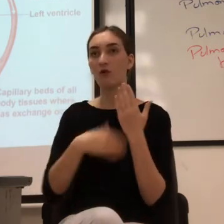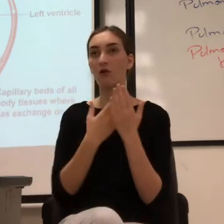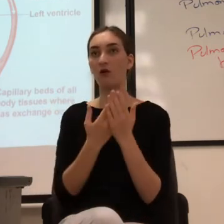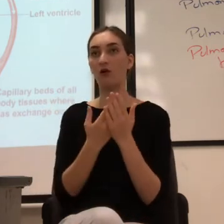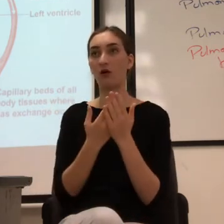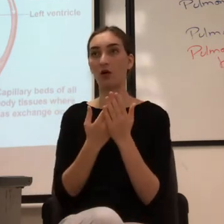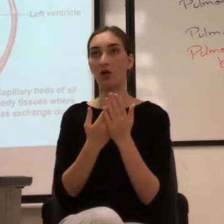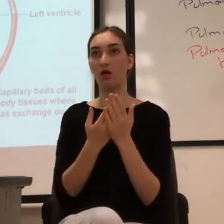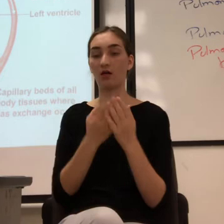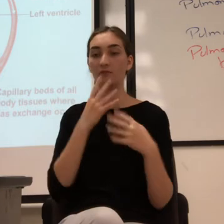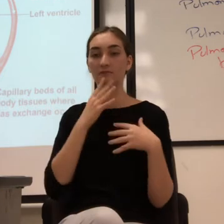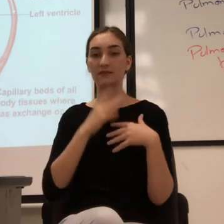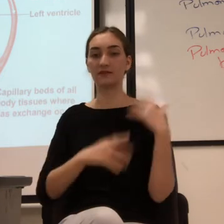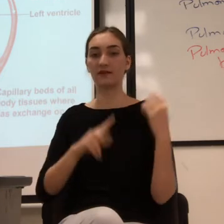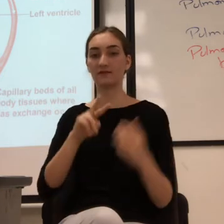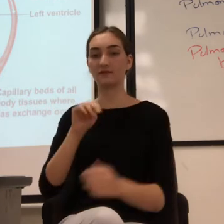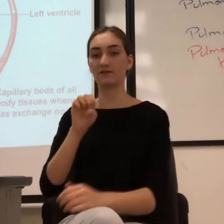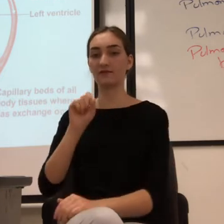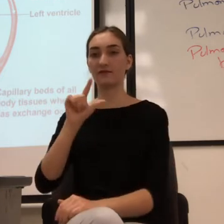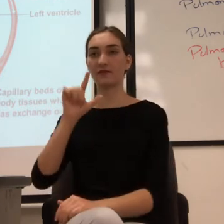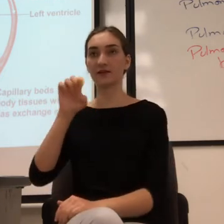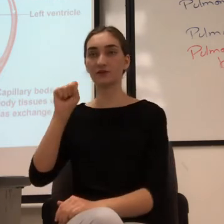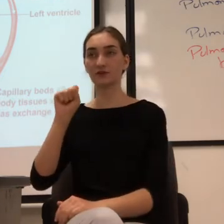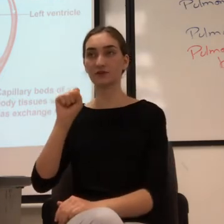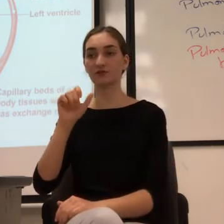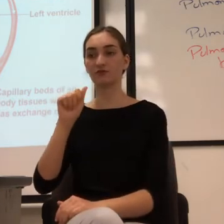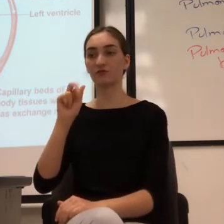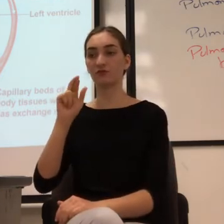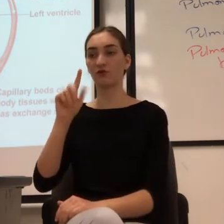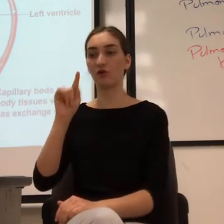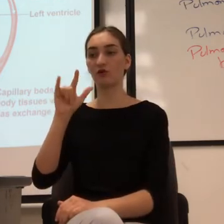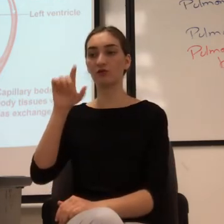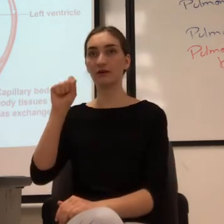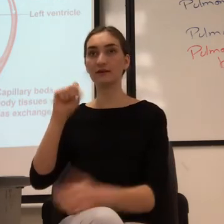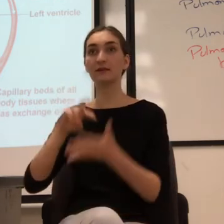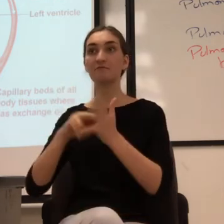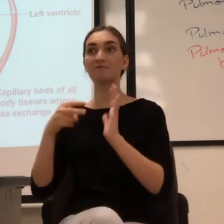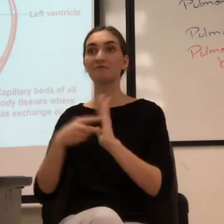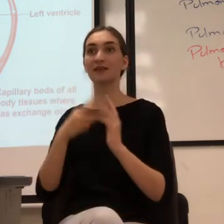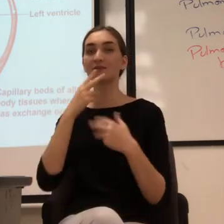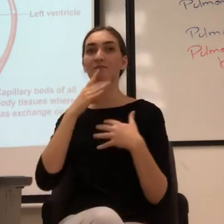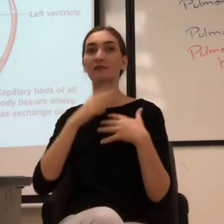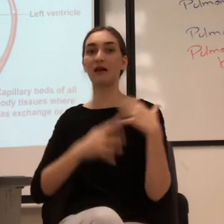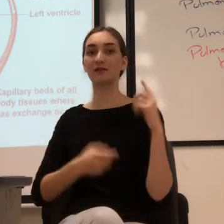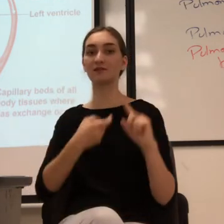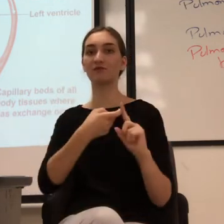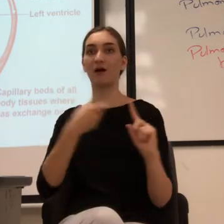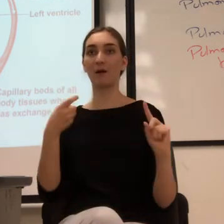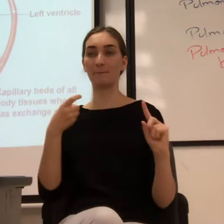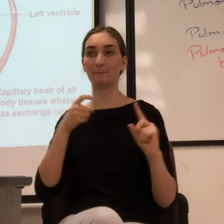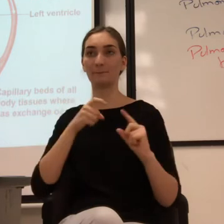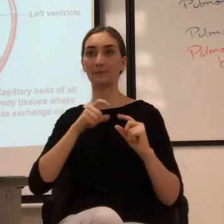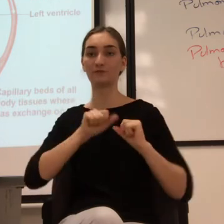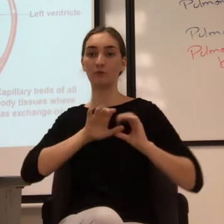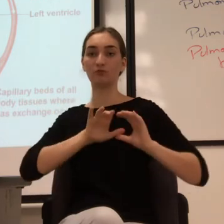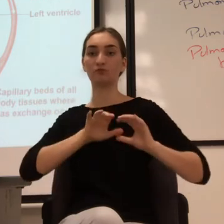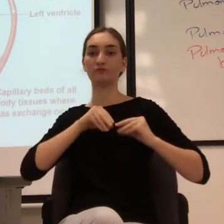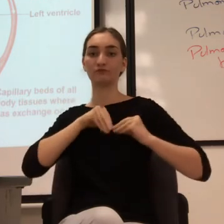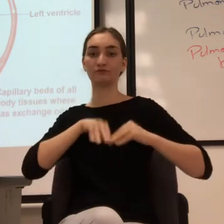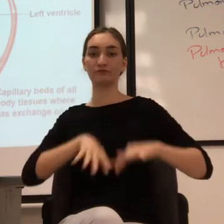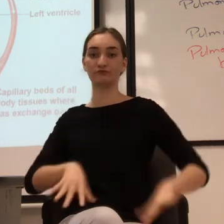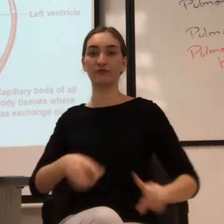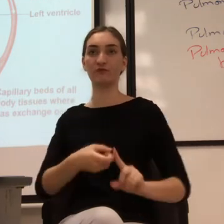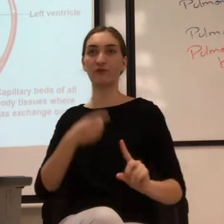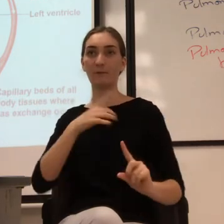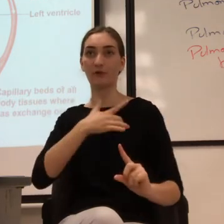heart. What kind of blood is in pulmonary arteries? Oxygenated or deoxygenated? Deoxygenated blood